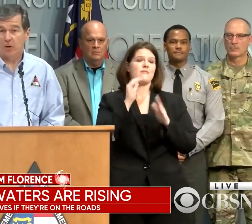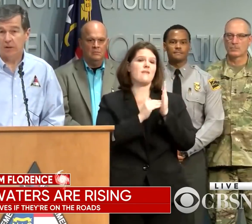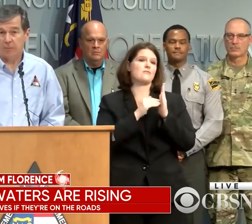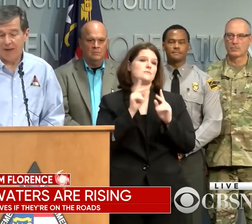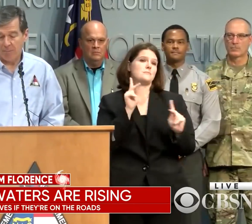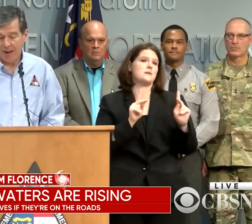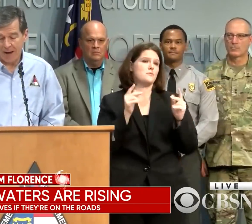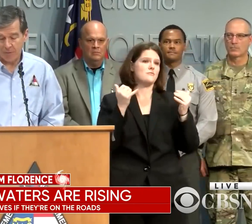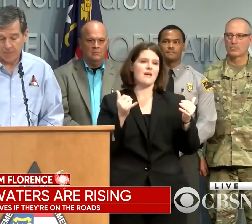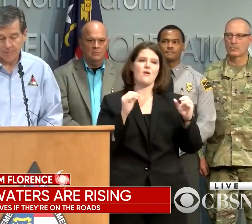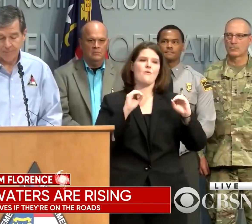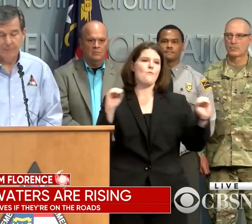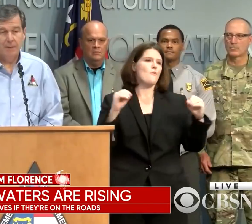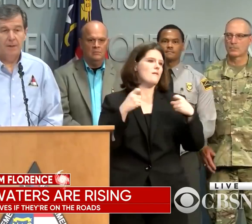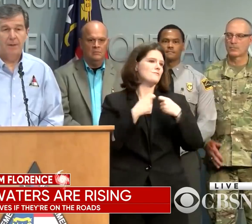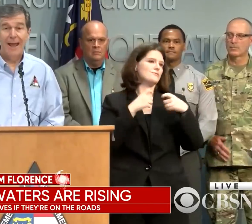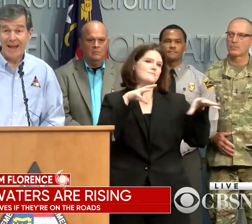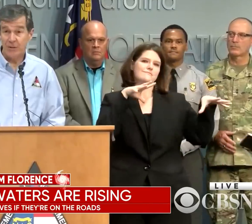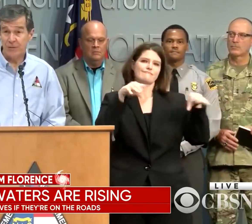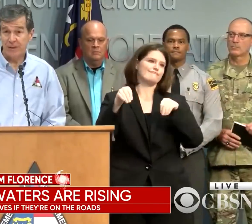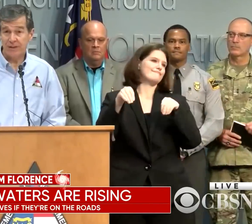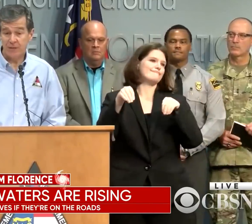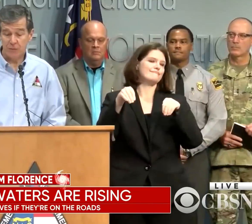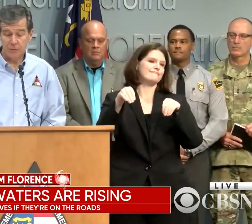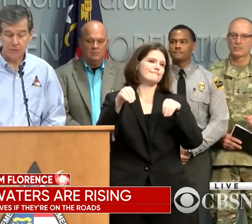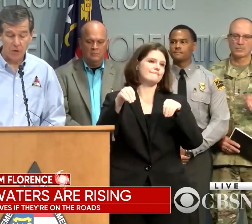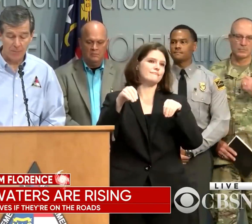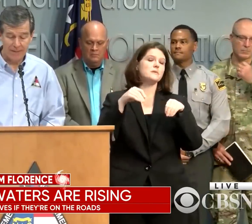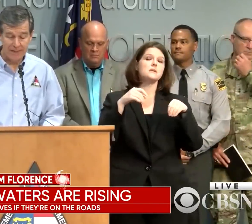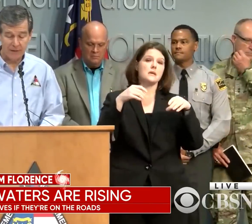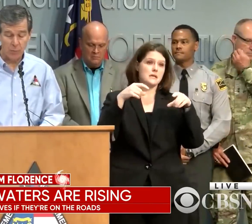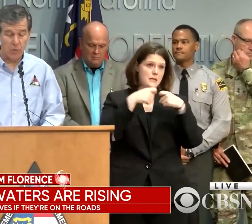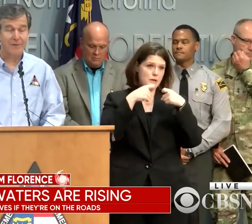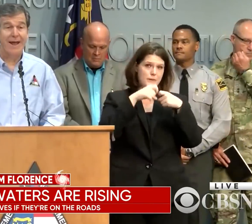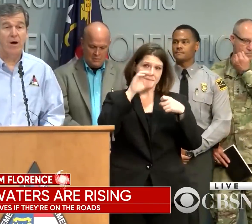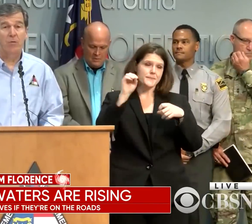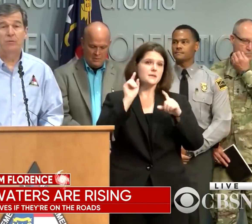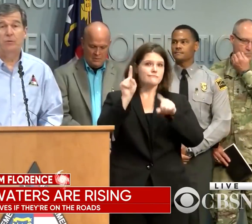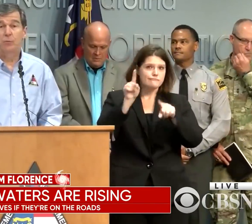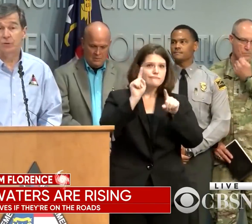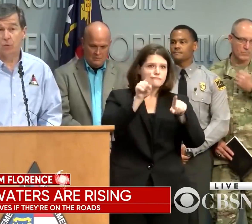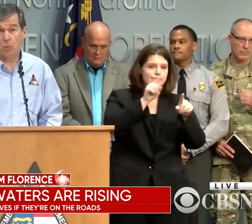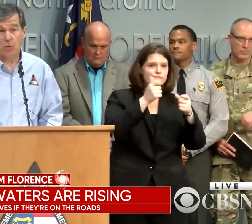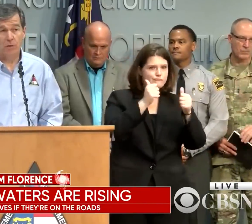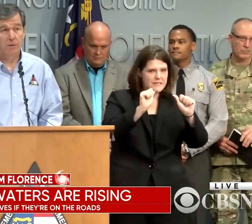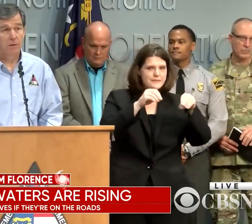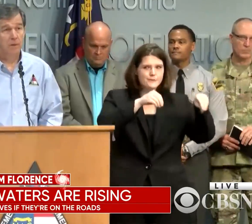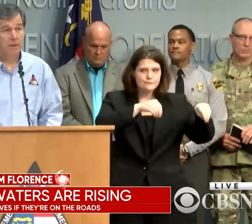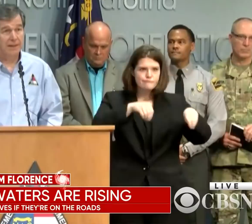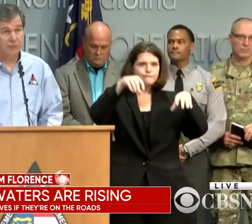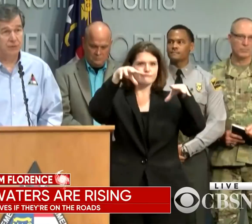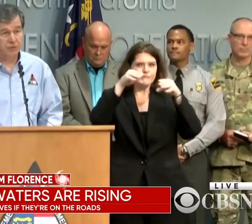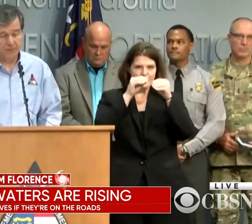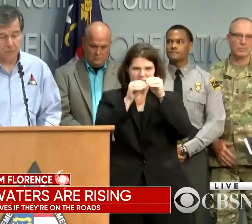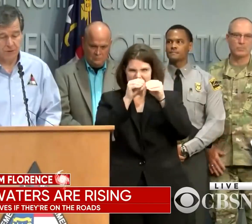are currently without power, and utility crews are beginning to work now to restore